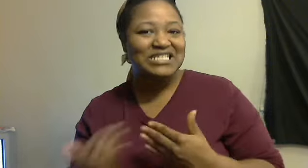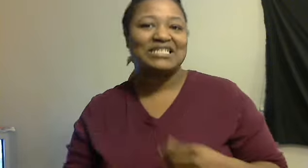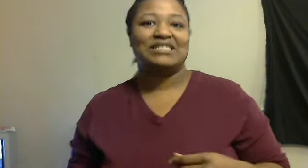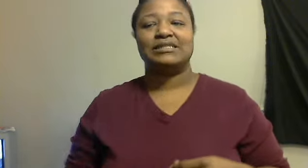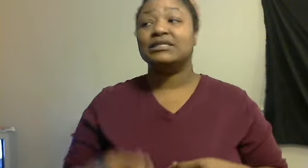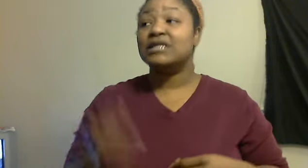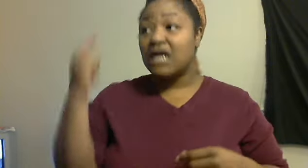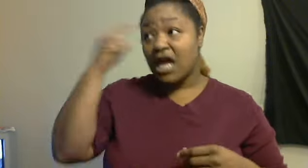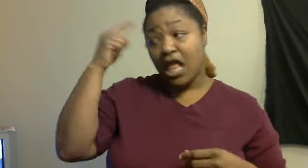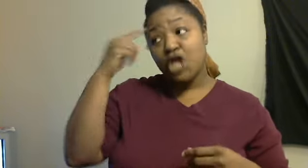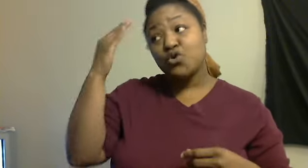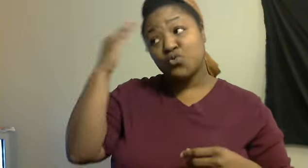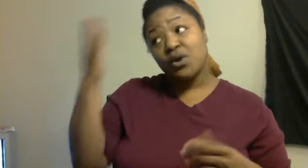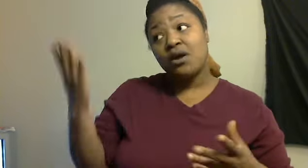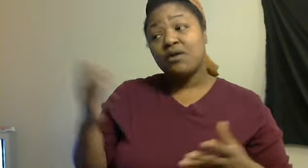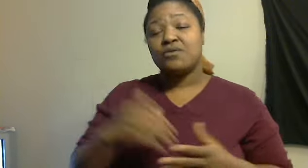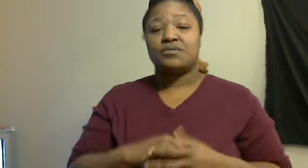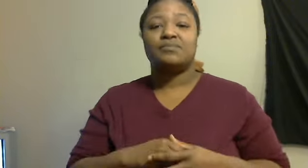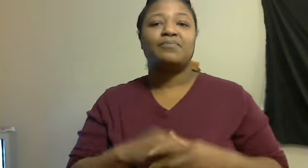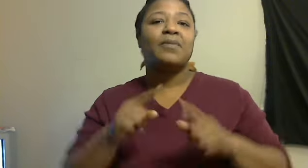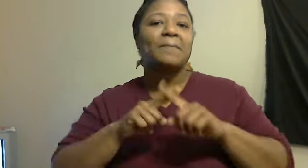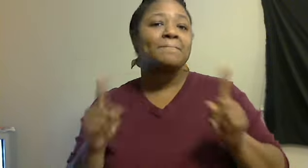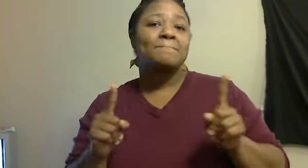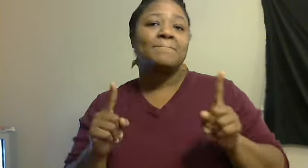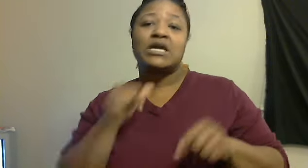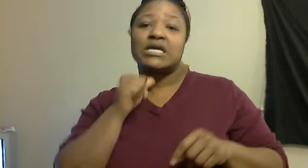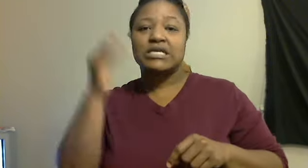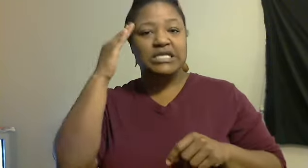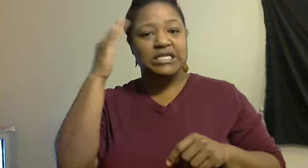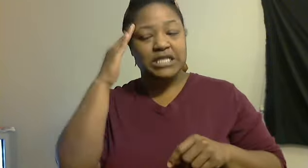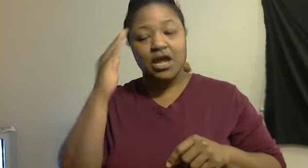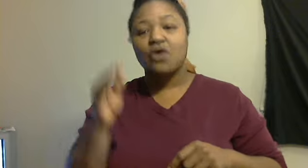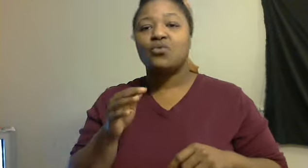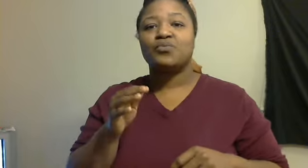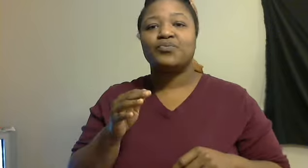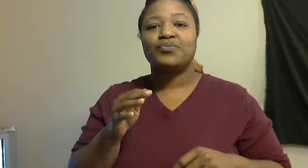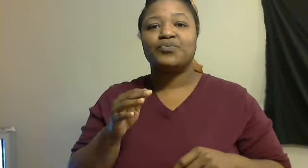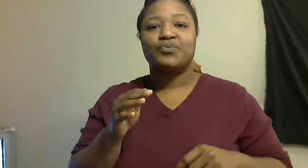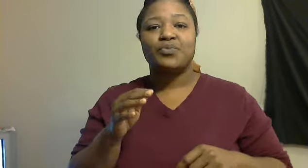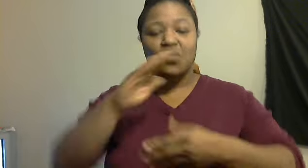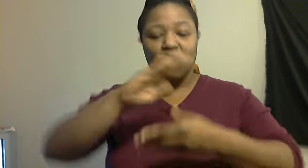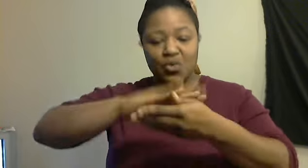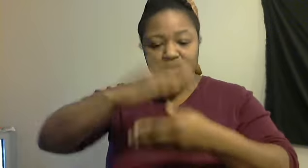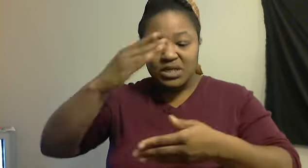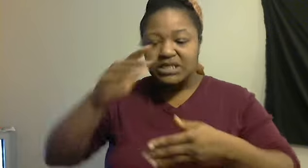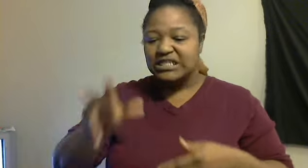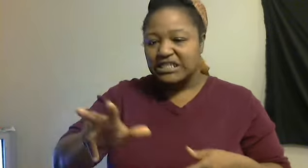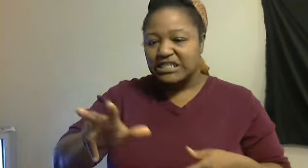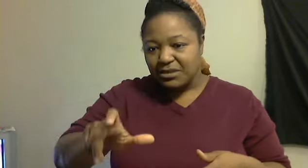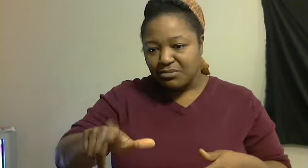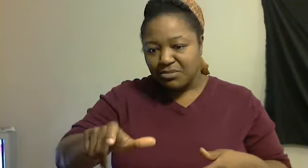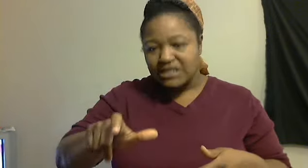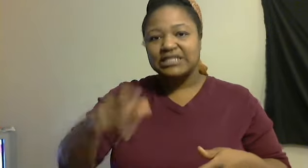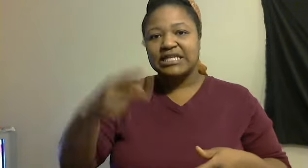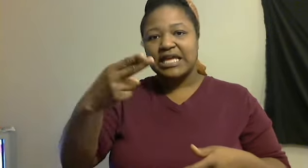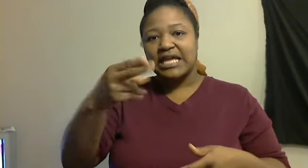problems that we give you, the exercises, you can press the hints and it'll draw circles, and you can just count up the circles. Or if you want to do it on your own so you get the